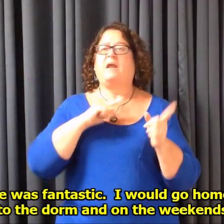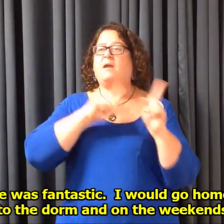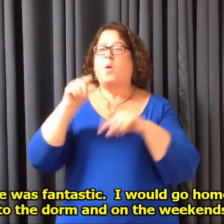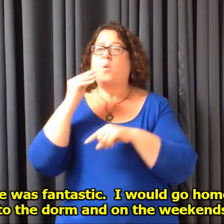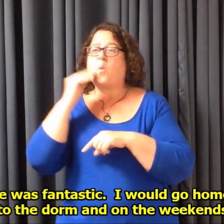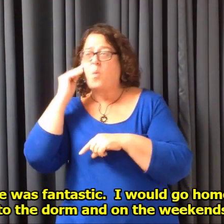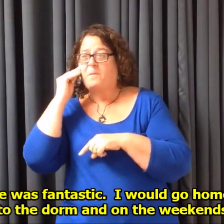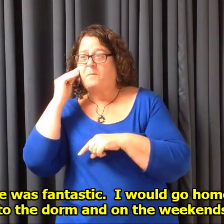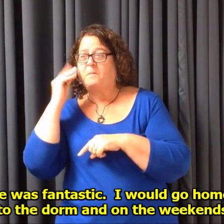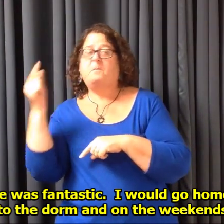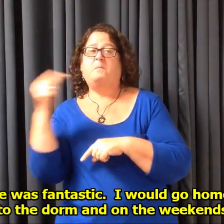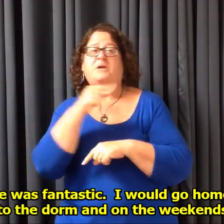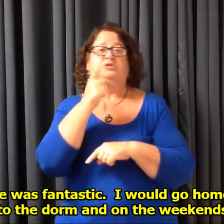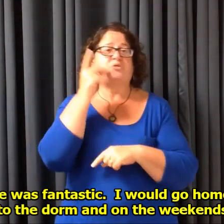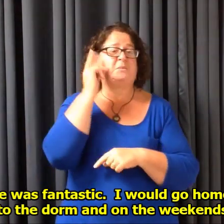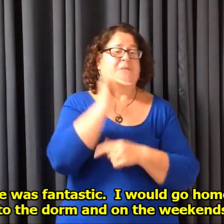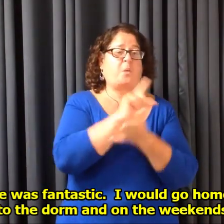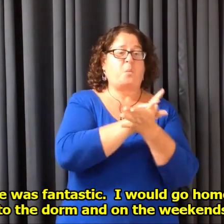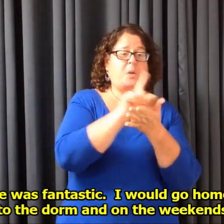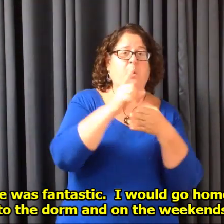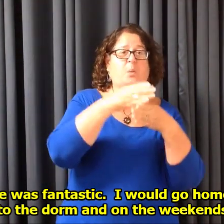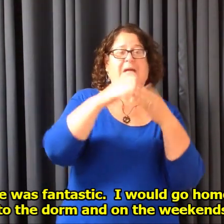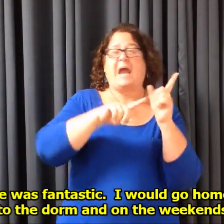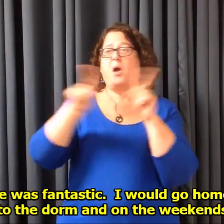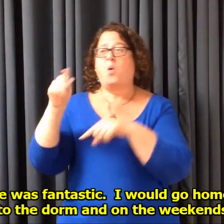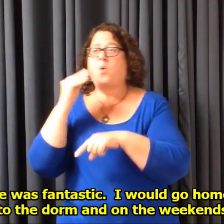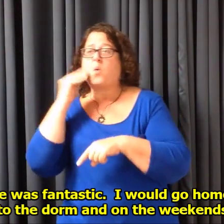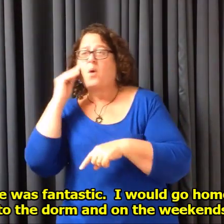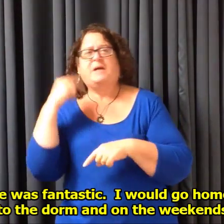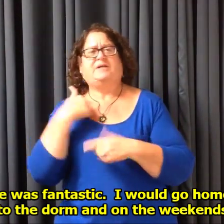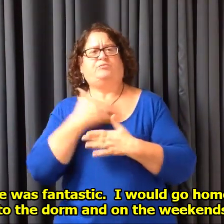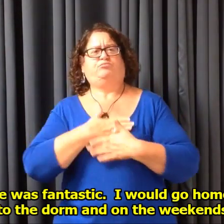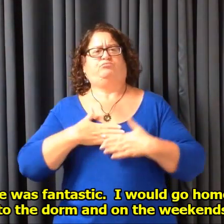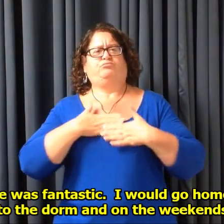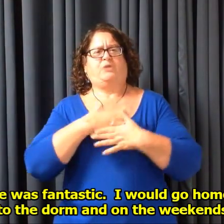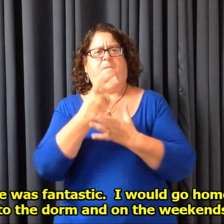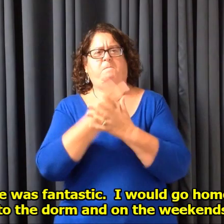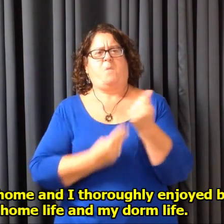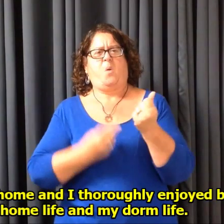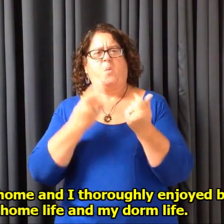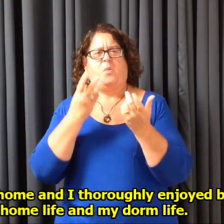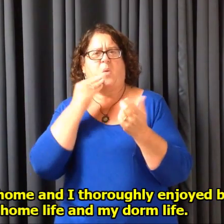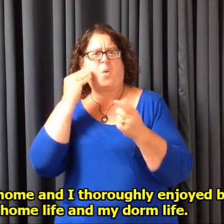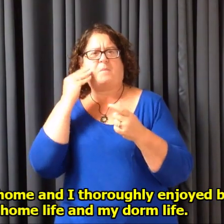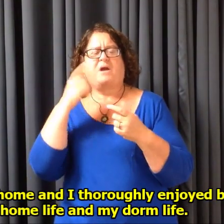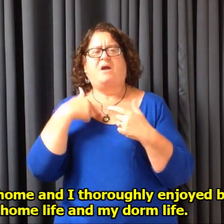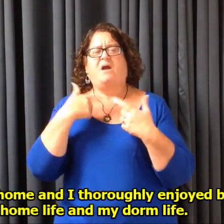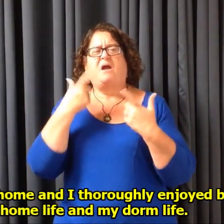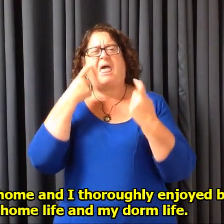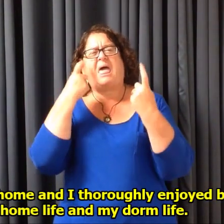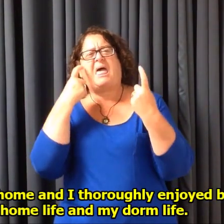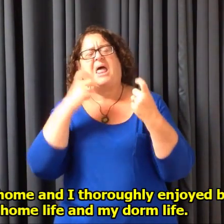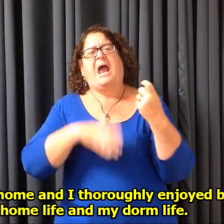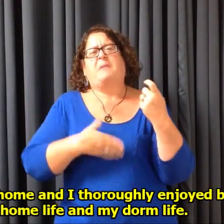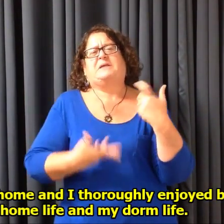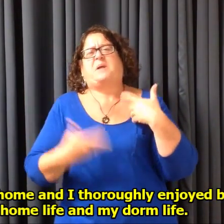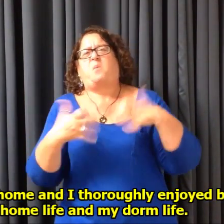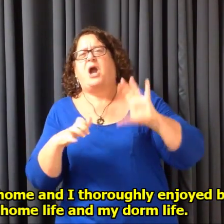was fantastic. I would go home and go back to the dorm, and on the weekends I'd go back home, and I thoroughly enjoyed both my home life and